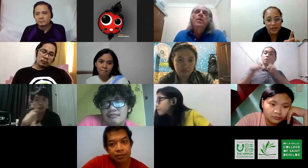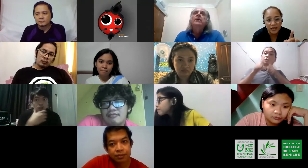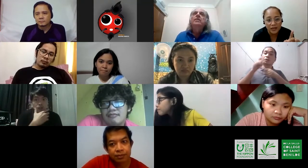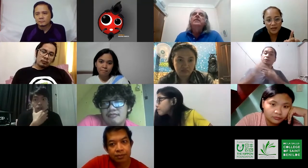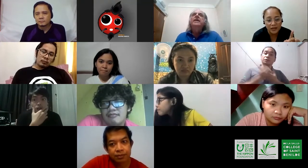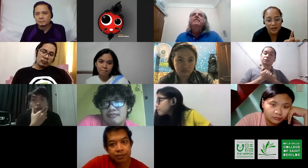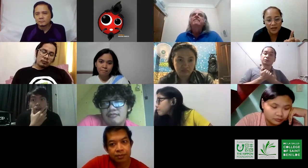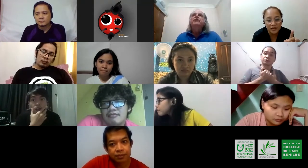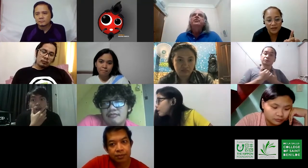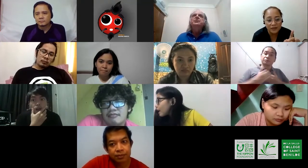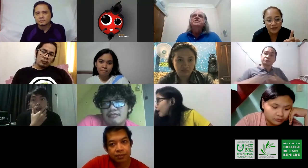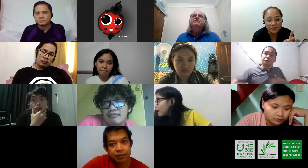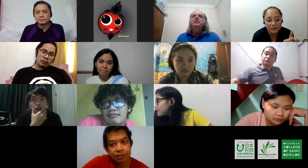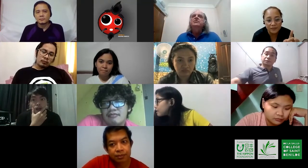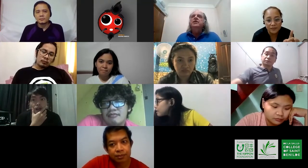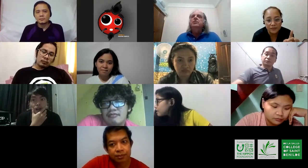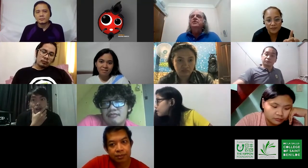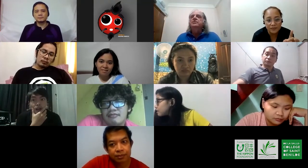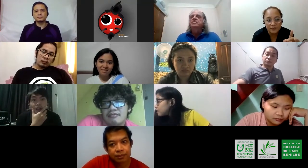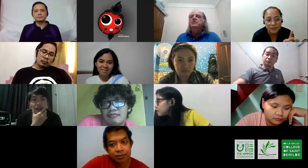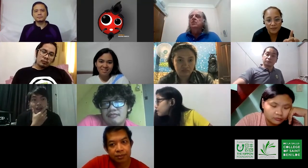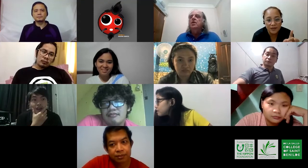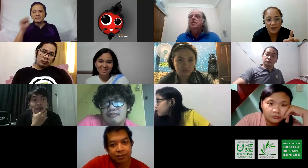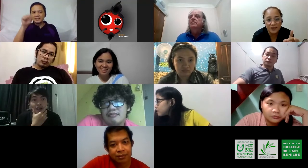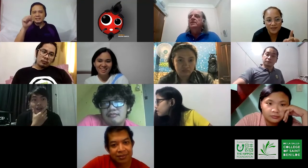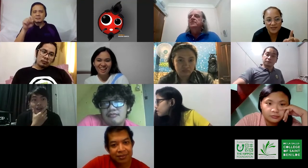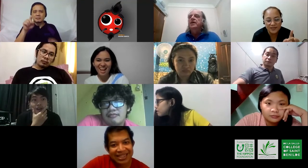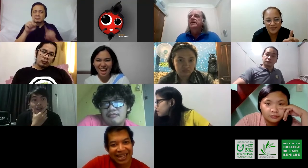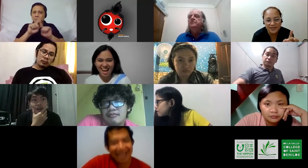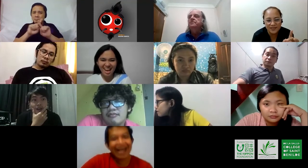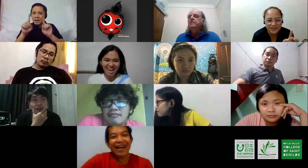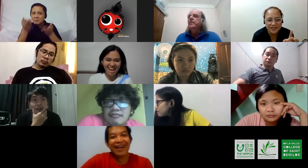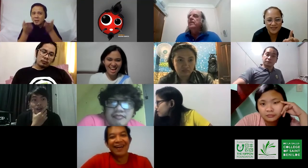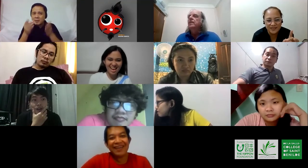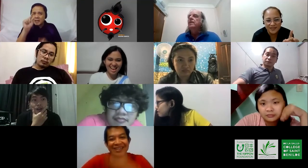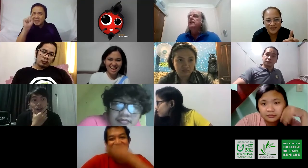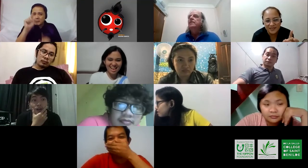Well, yeah, versions of those 8 questions. So I might say,